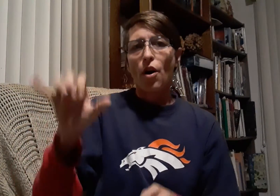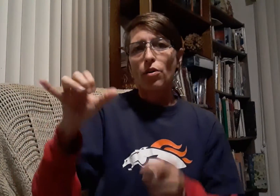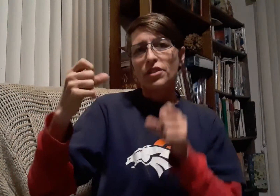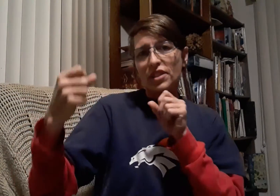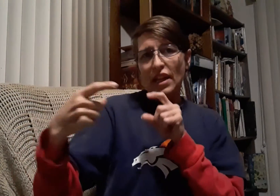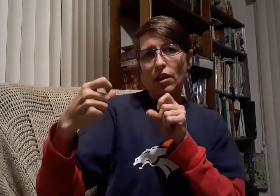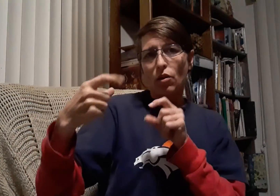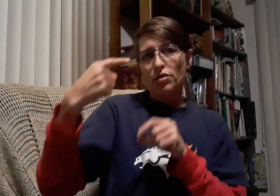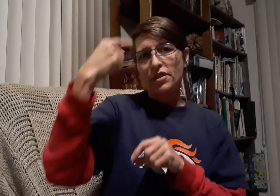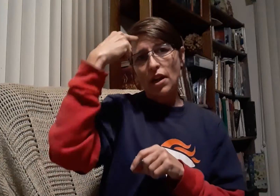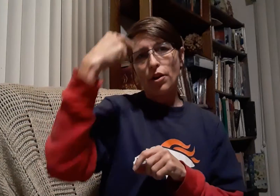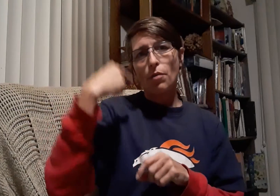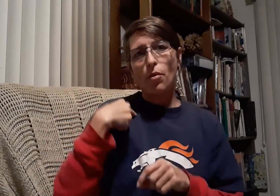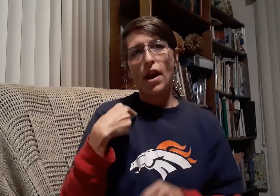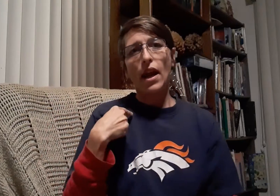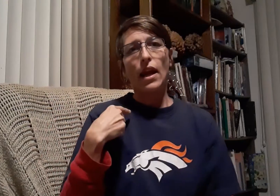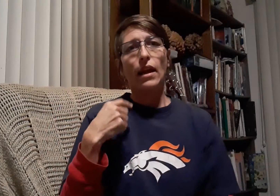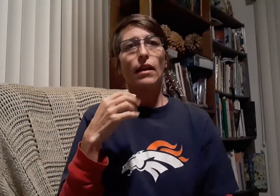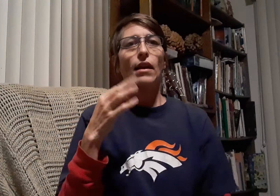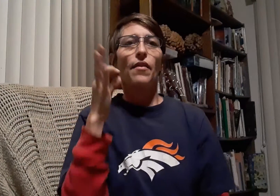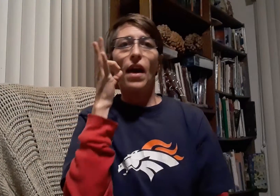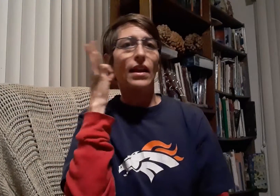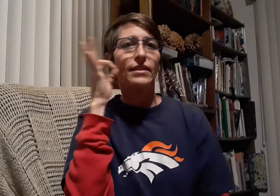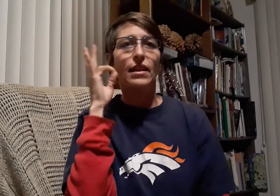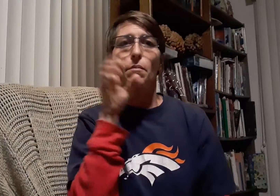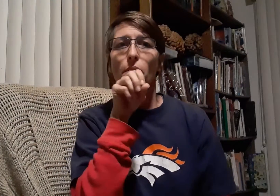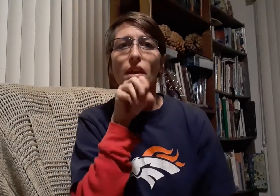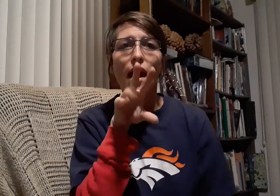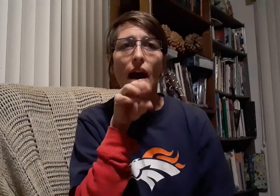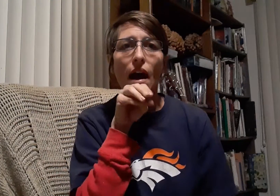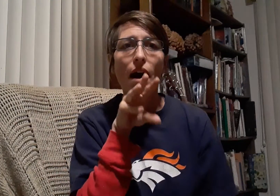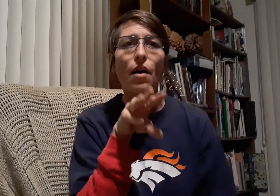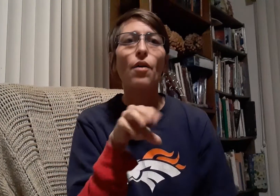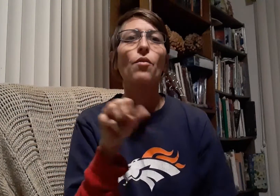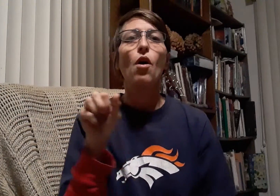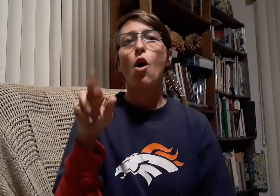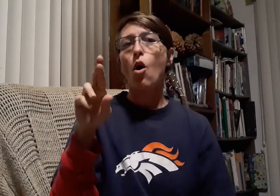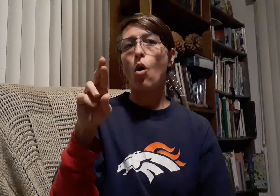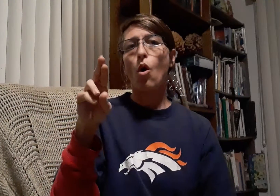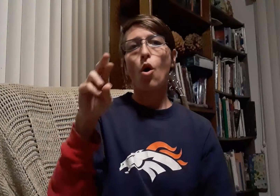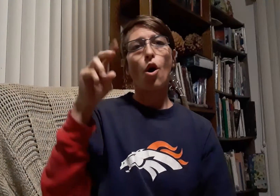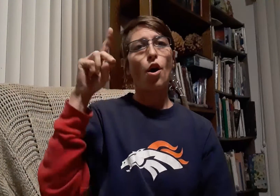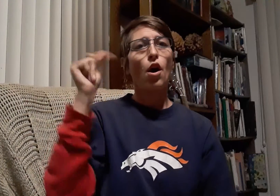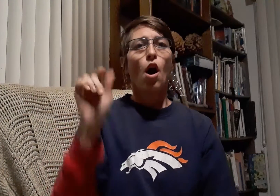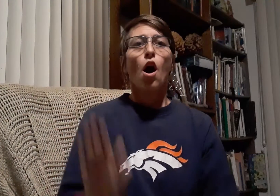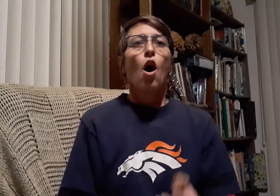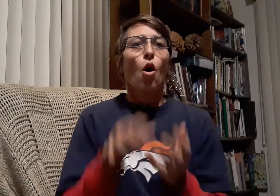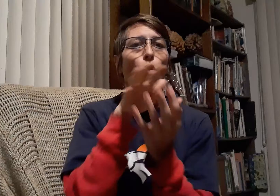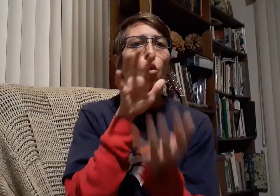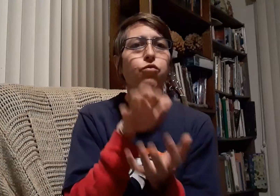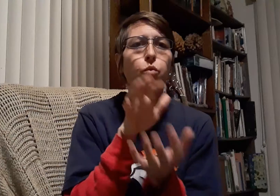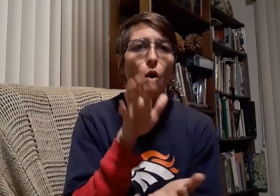those signals tell your brain that it's a meow, or a woof